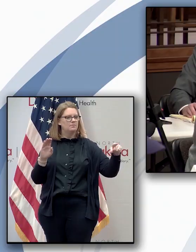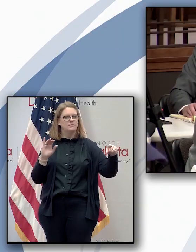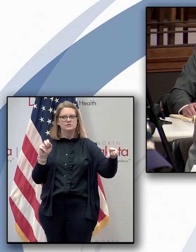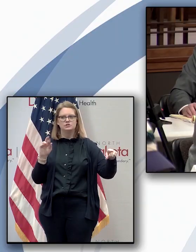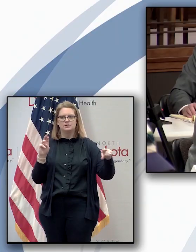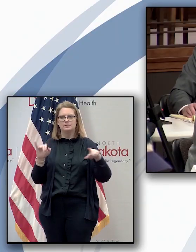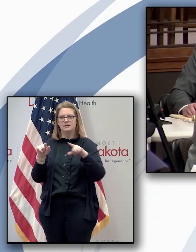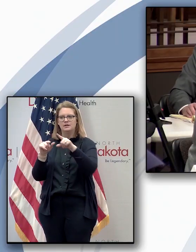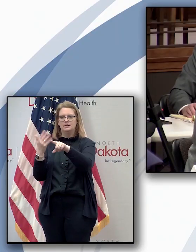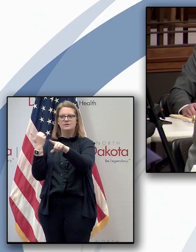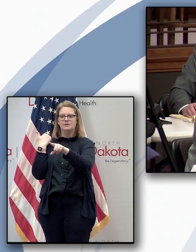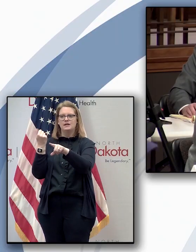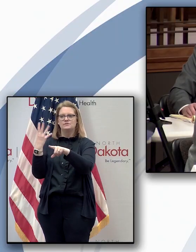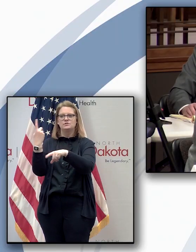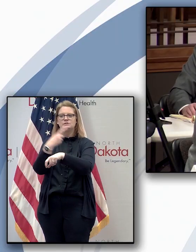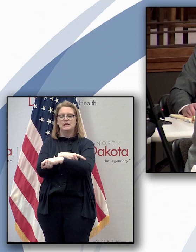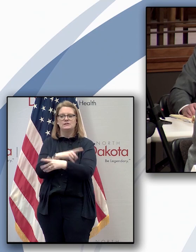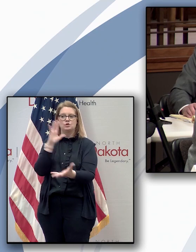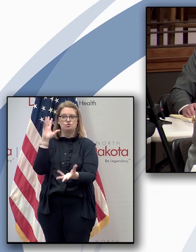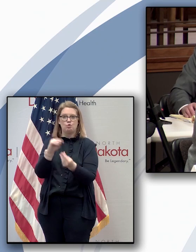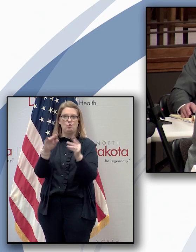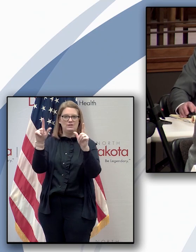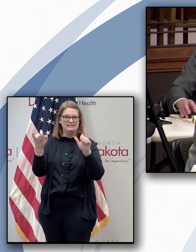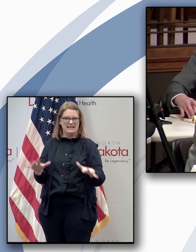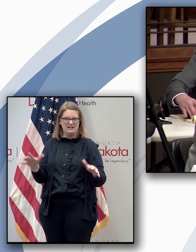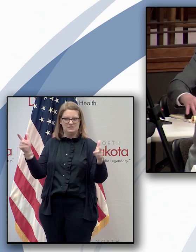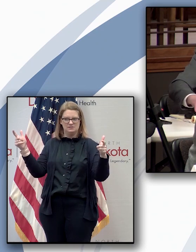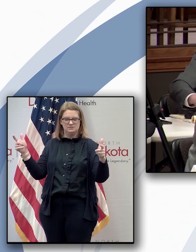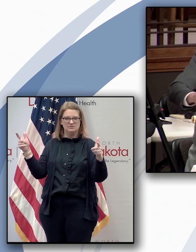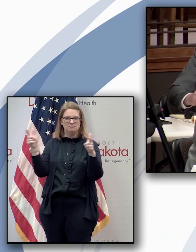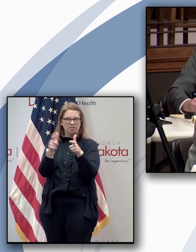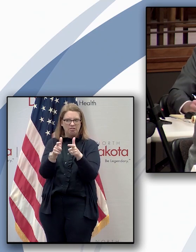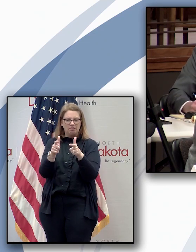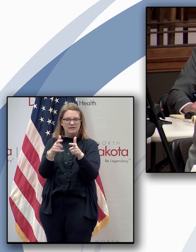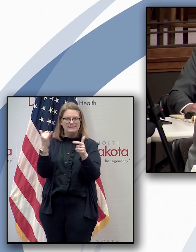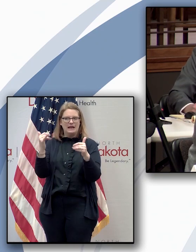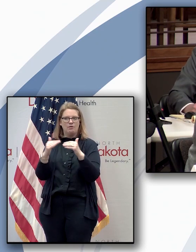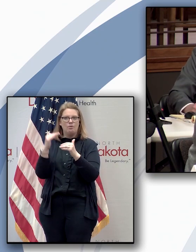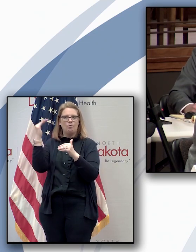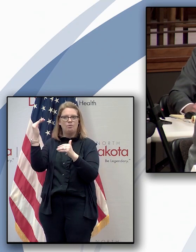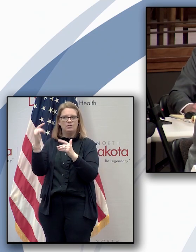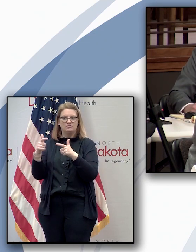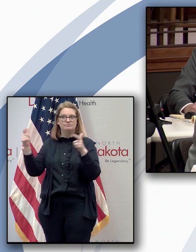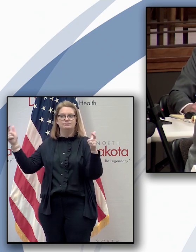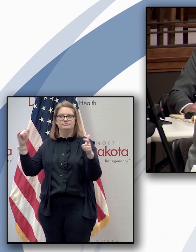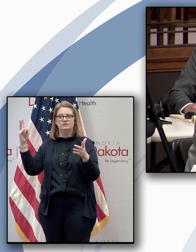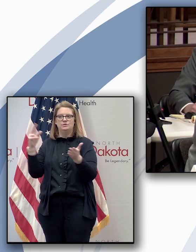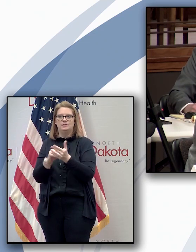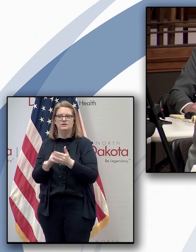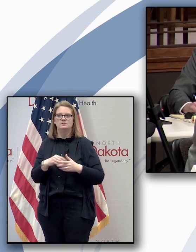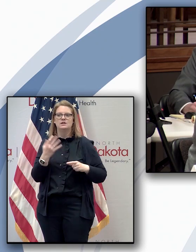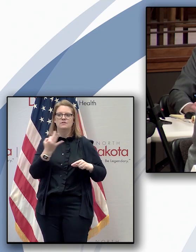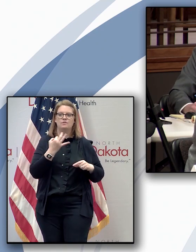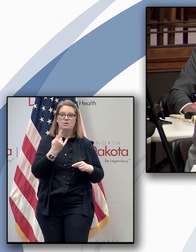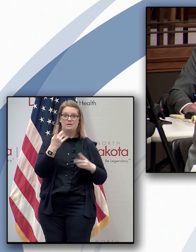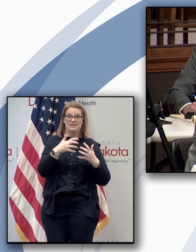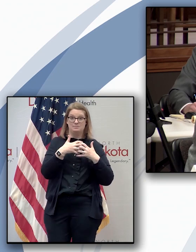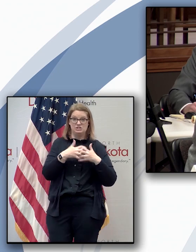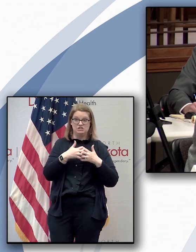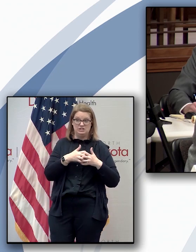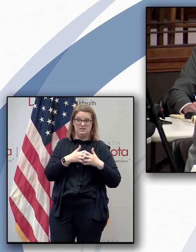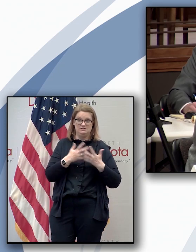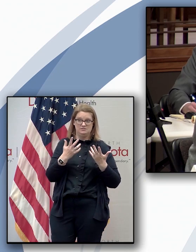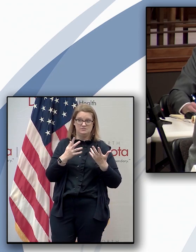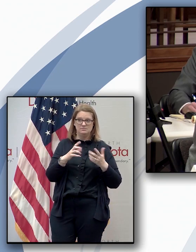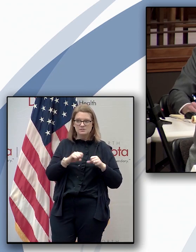saying that Red River Valley Fair is not canceled. They're just thinking about it, so I didn't mean if I jumped ahead on that one. Okay, I'm going to go Lane